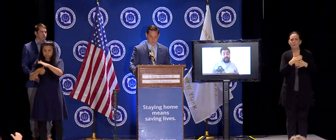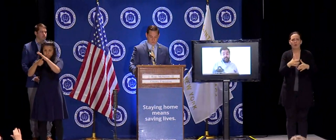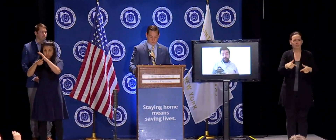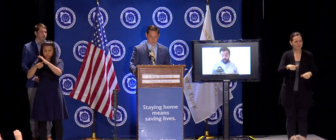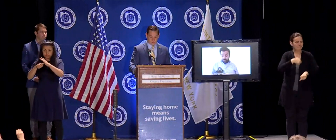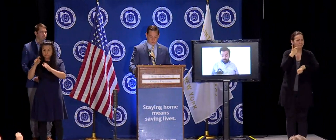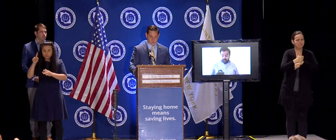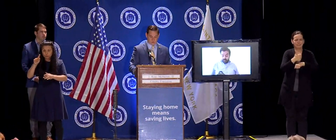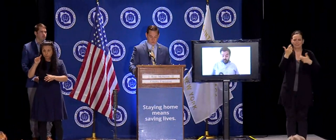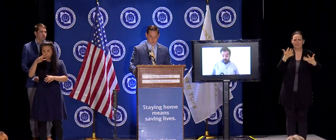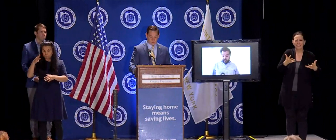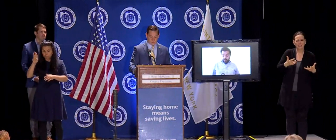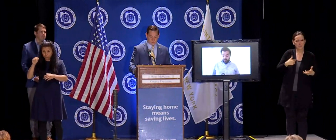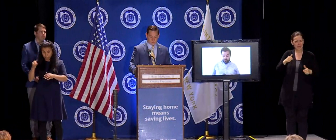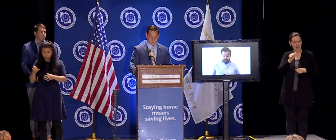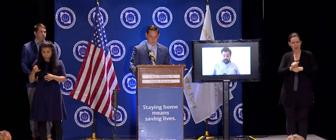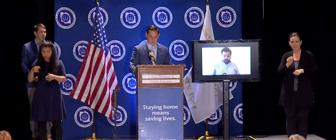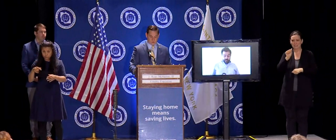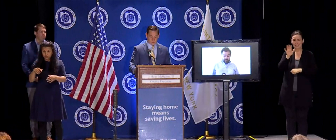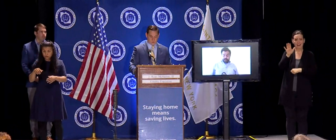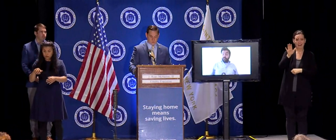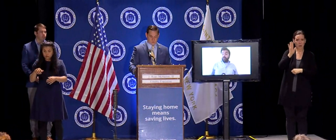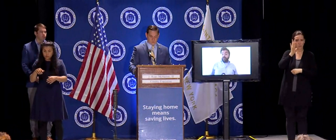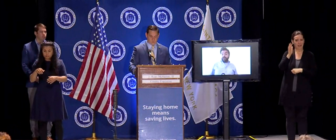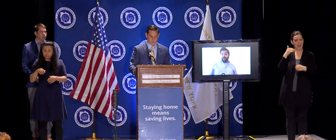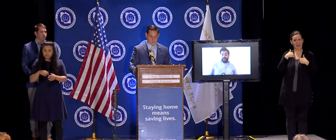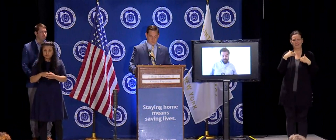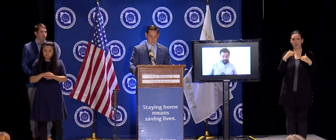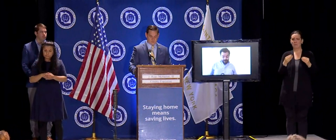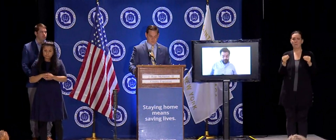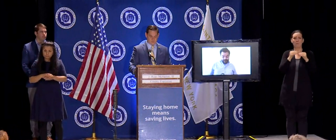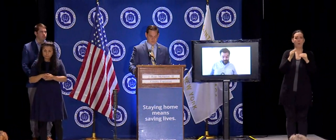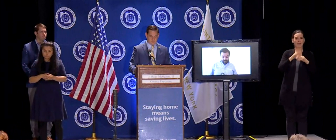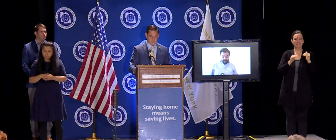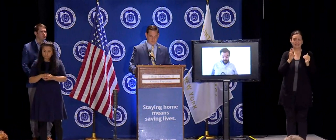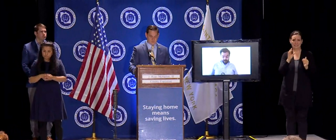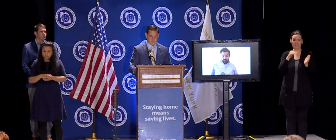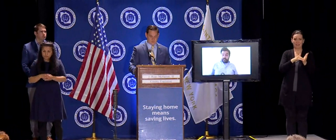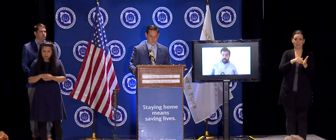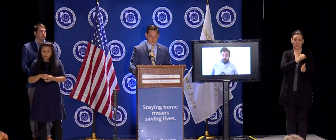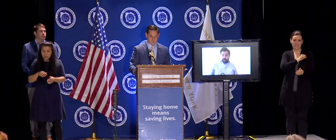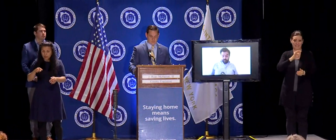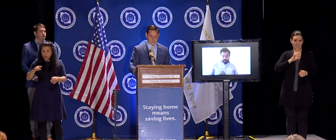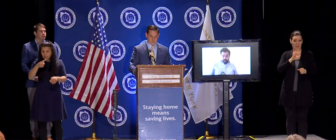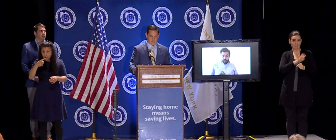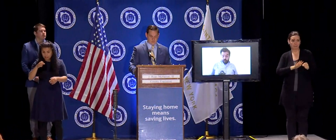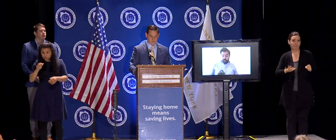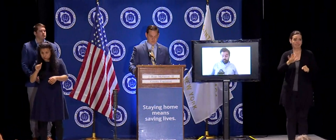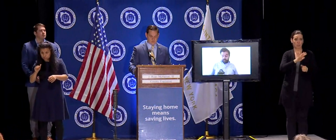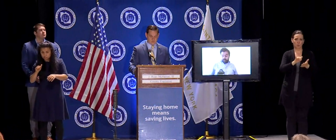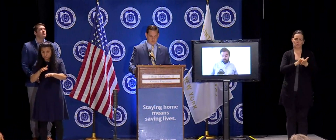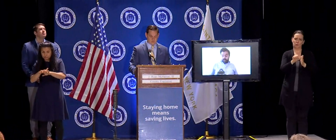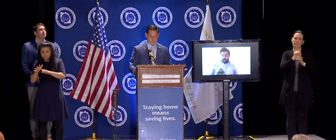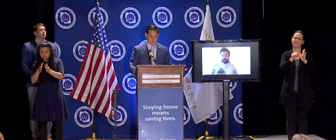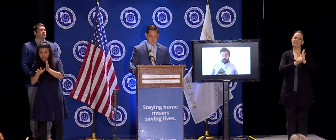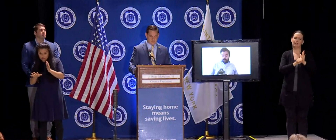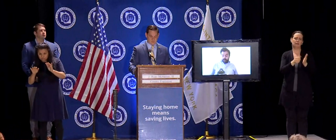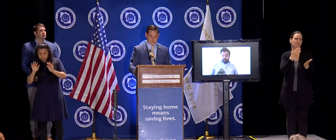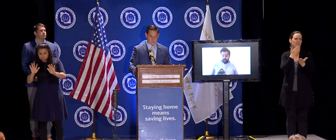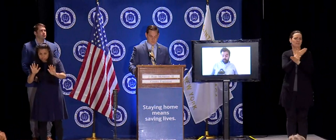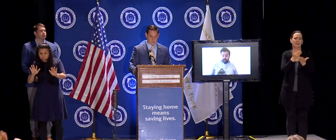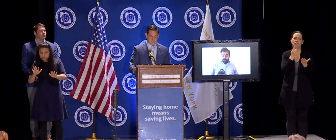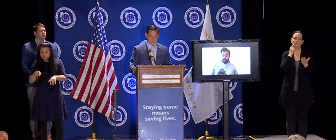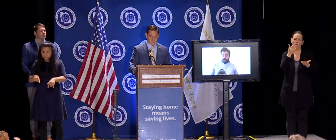On behalf of Amazon and more than 7,000 employees across the Empire State, thank you for welcoming us to Onondaga